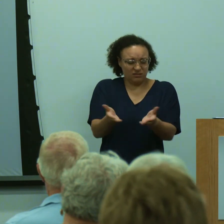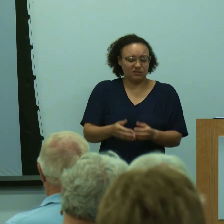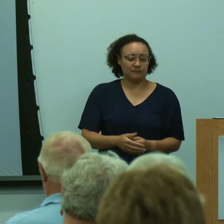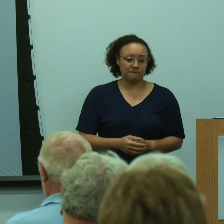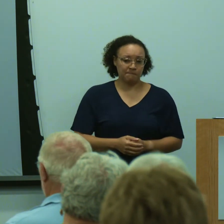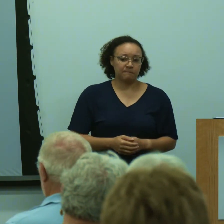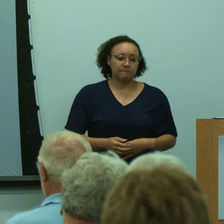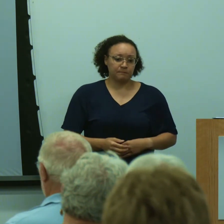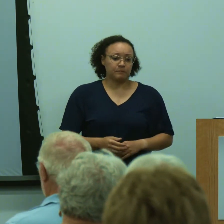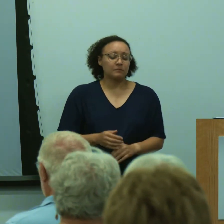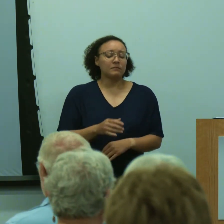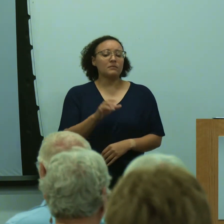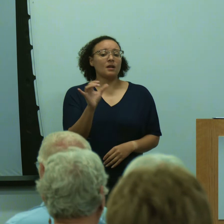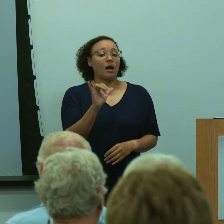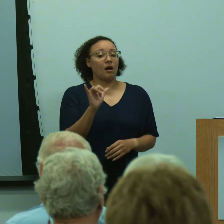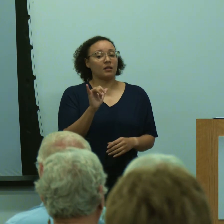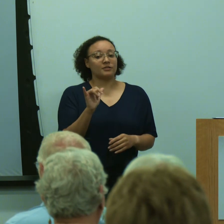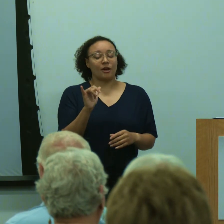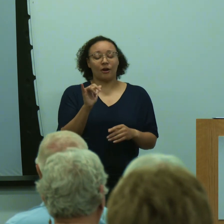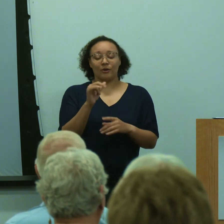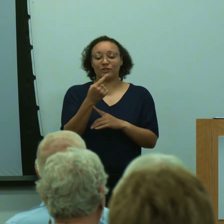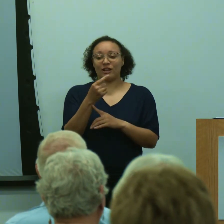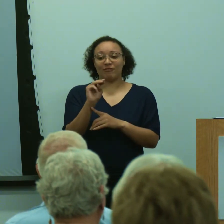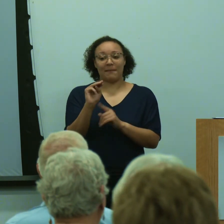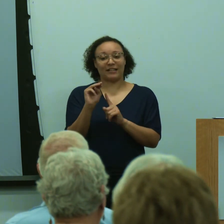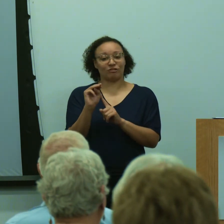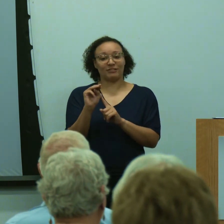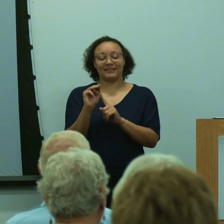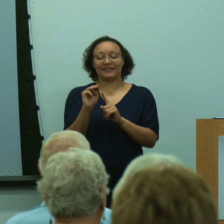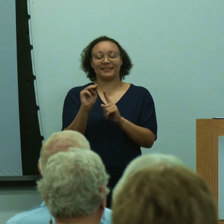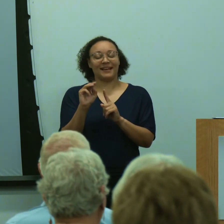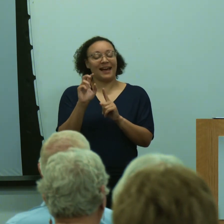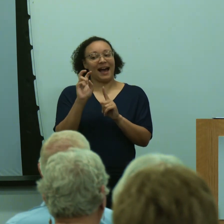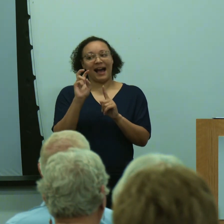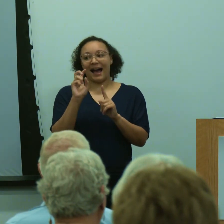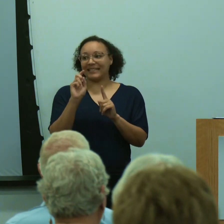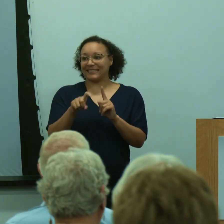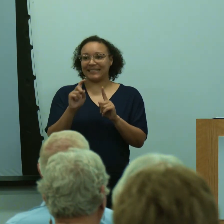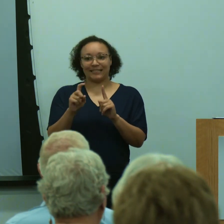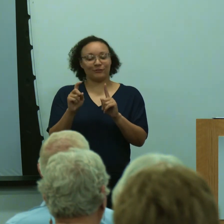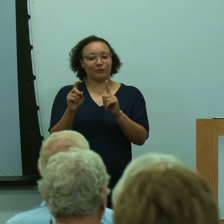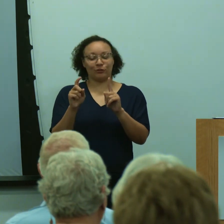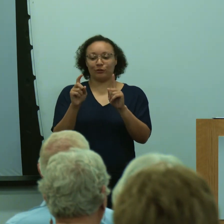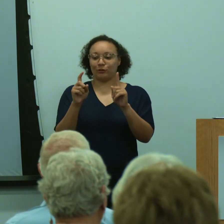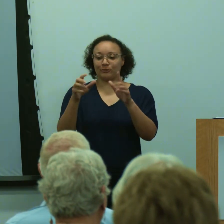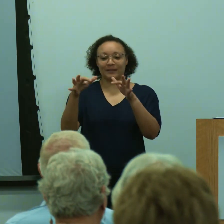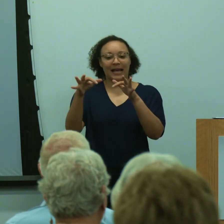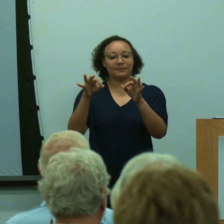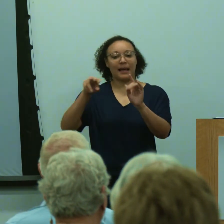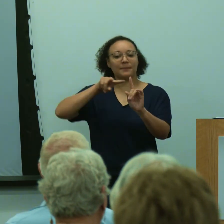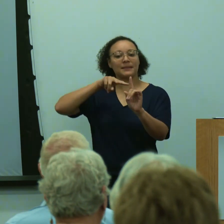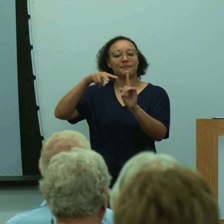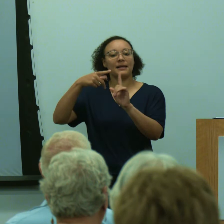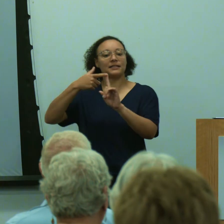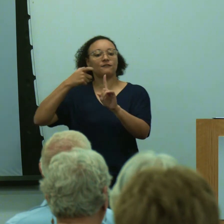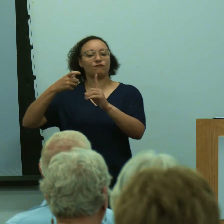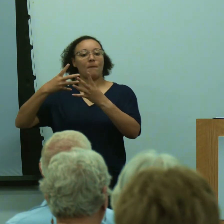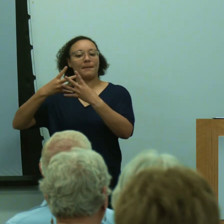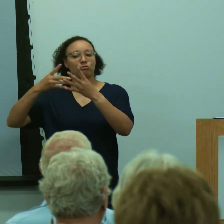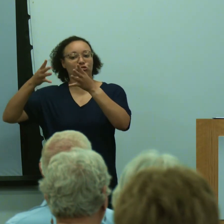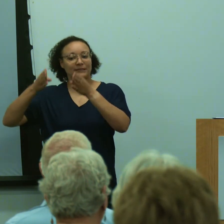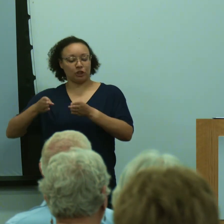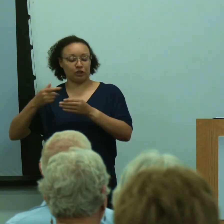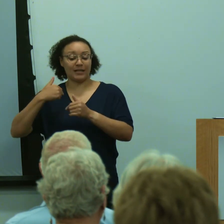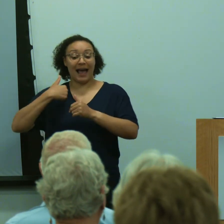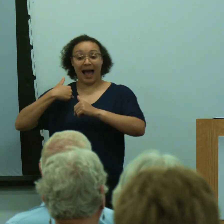Also, I have to talk about gerrymandering from this perspective of from prisoners. I teach in our